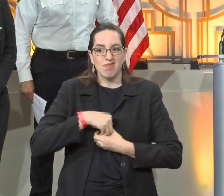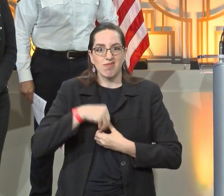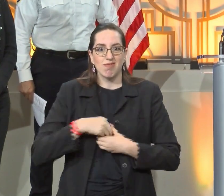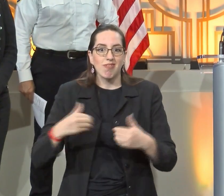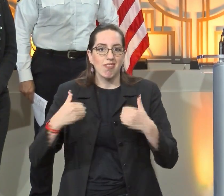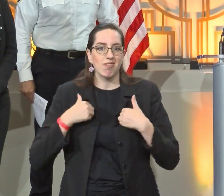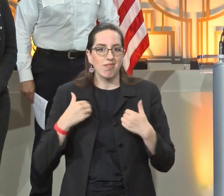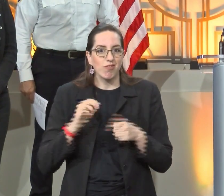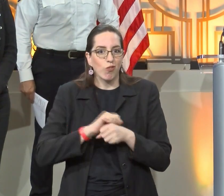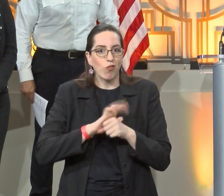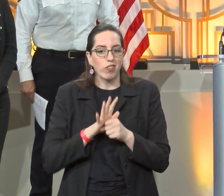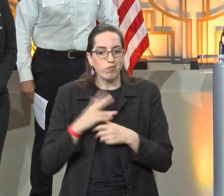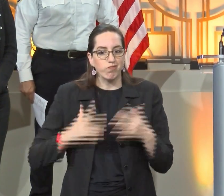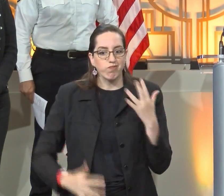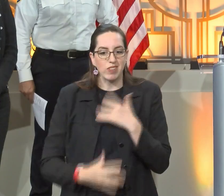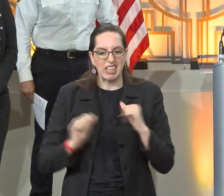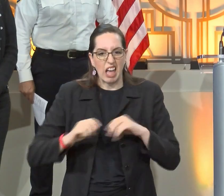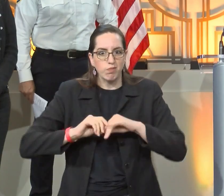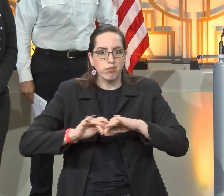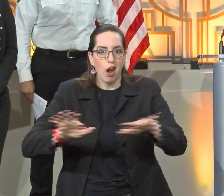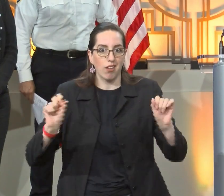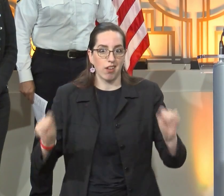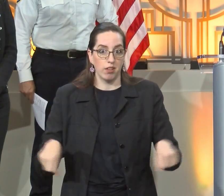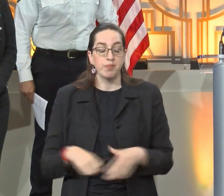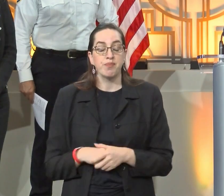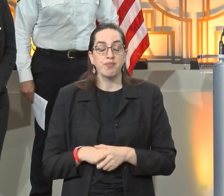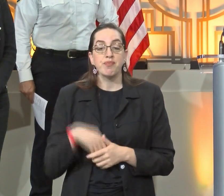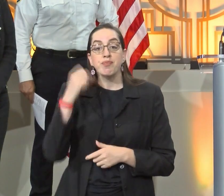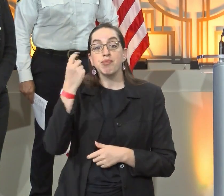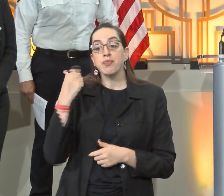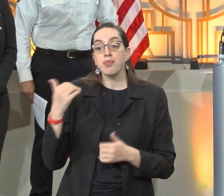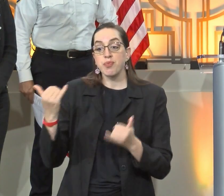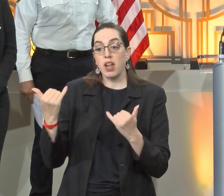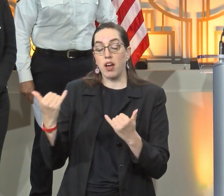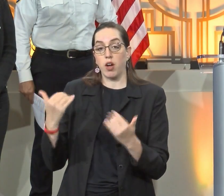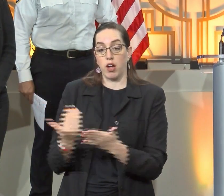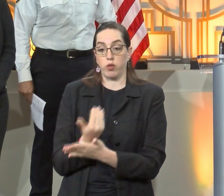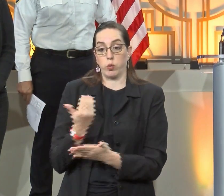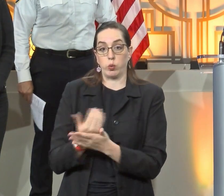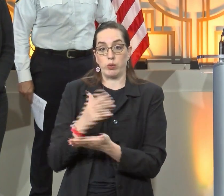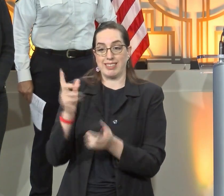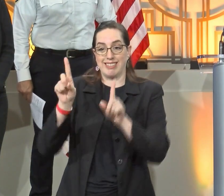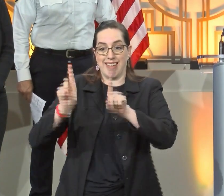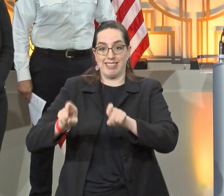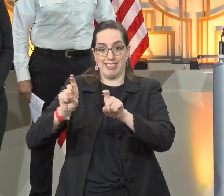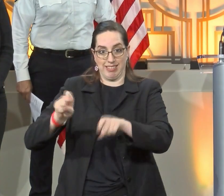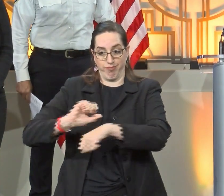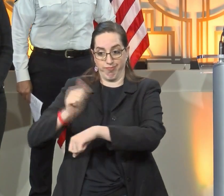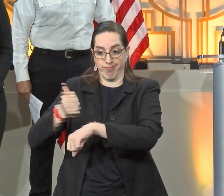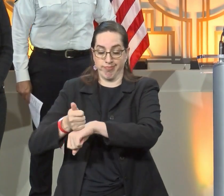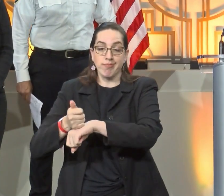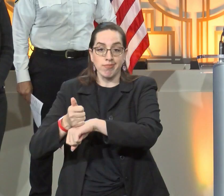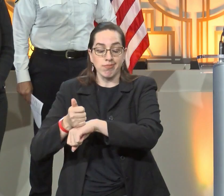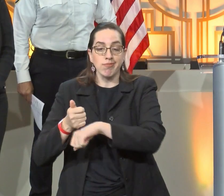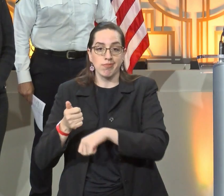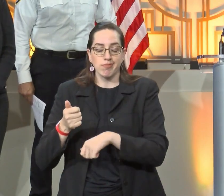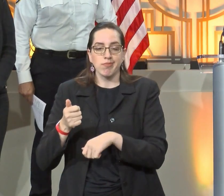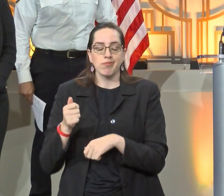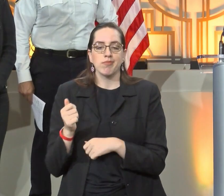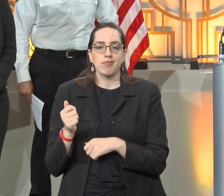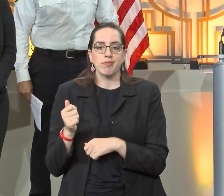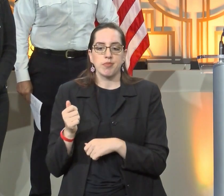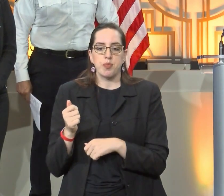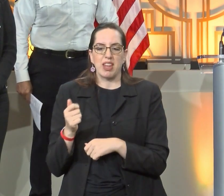up. I want to talk about a new testing location we made mention that will be